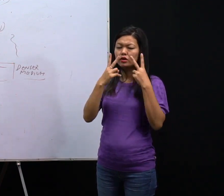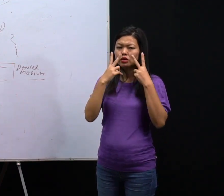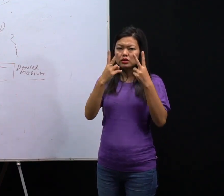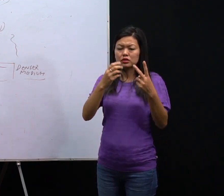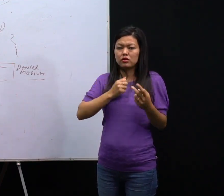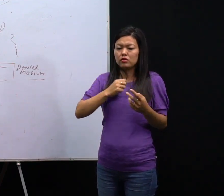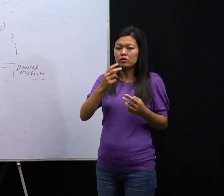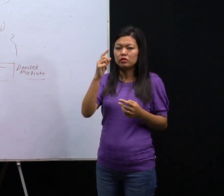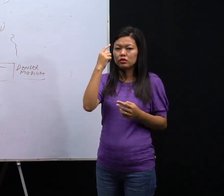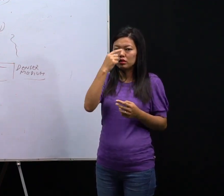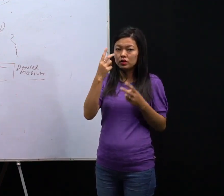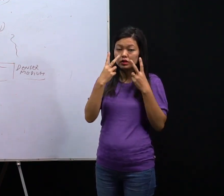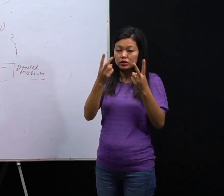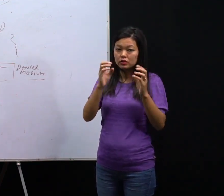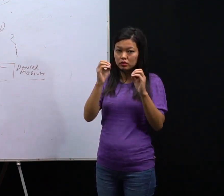Clear?